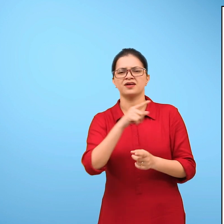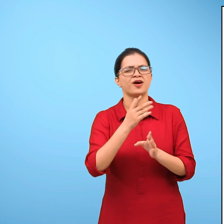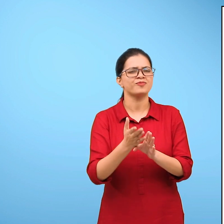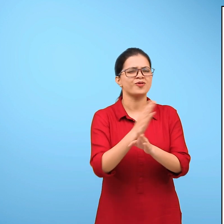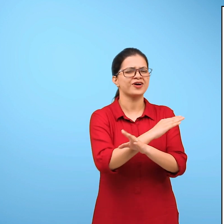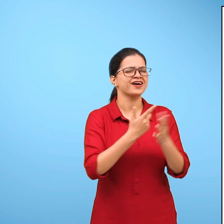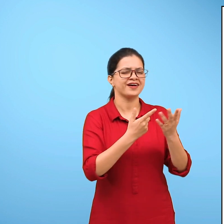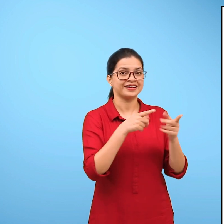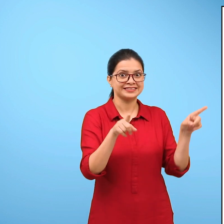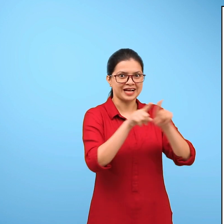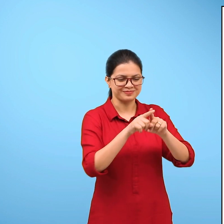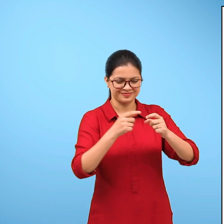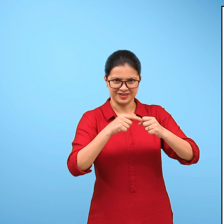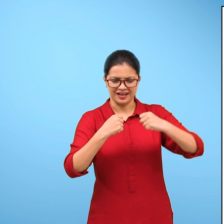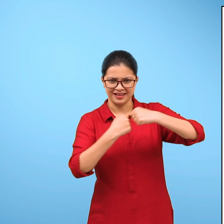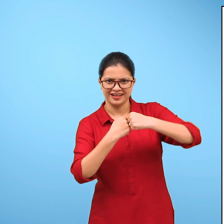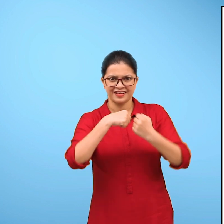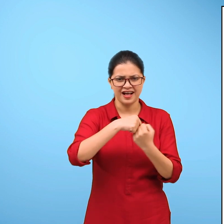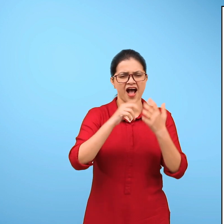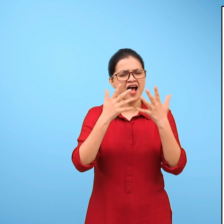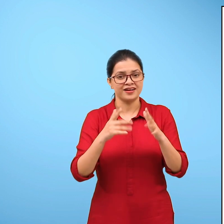Can you think of more examples of such joints?